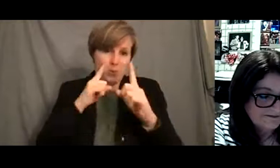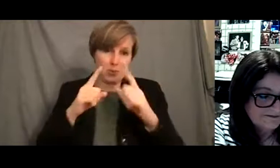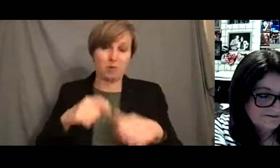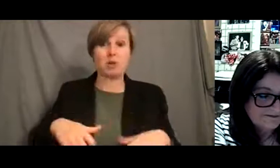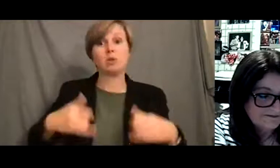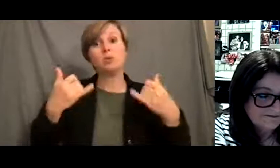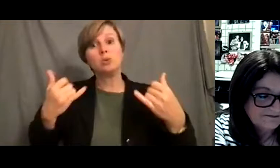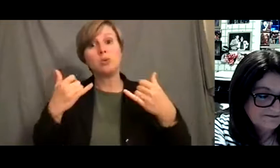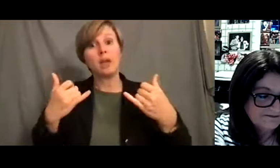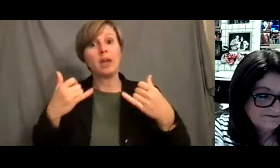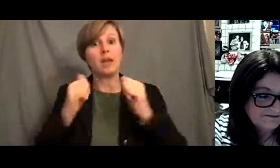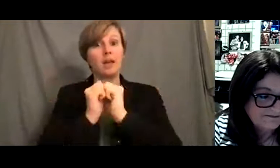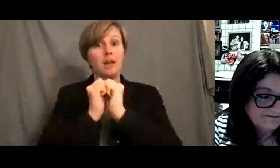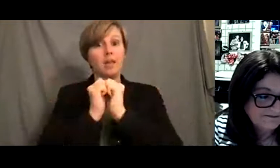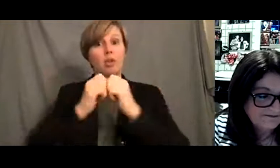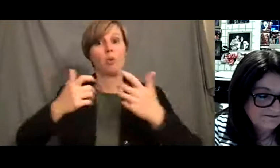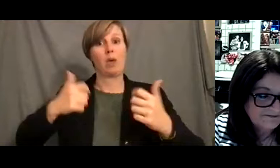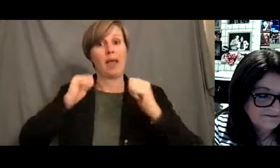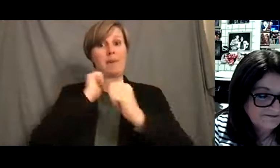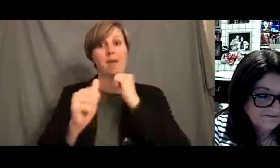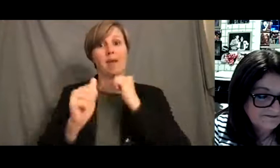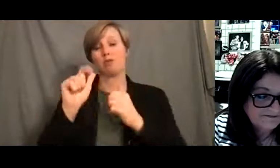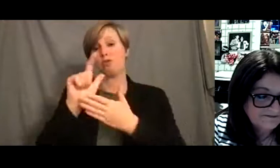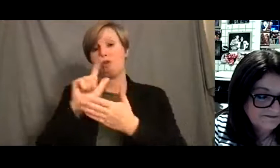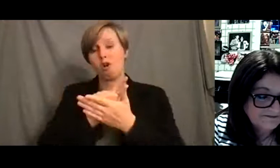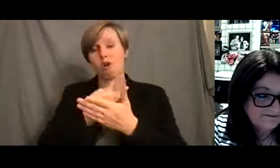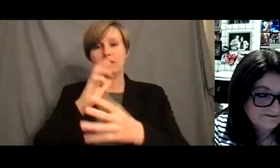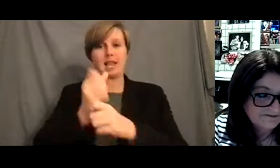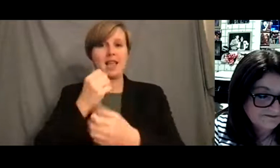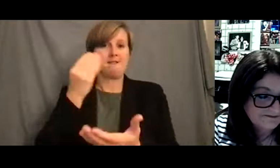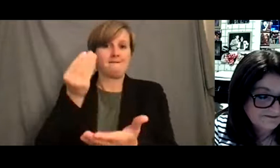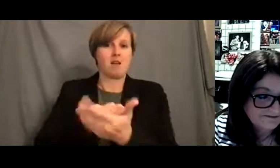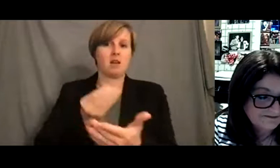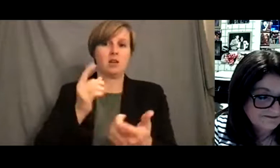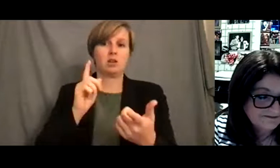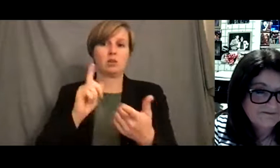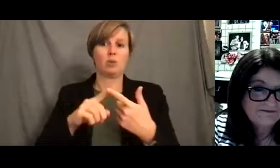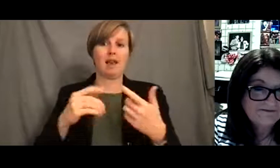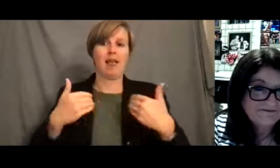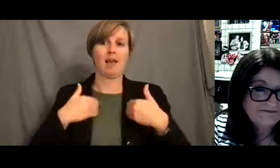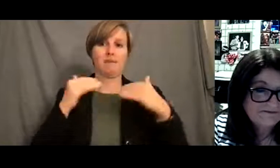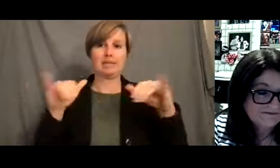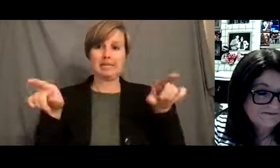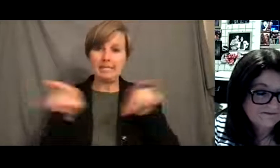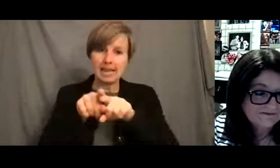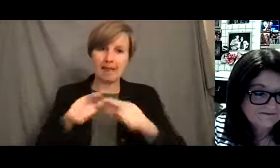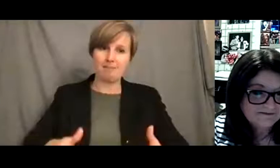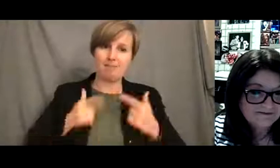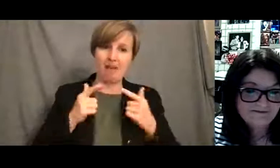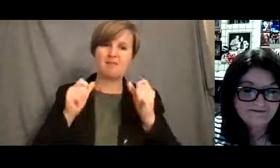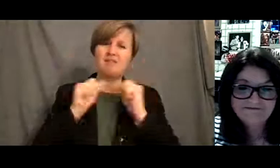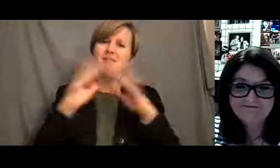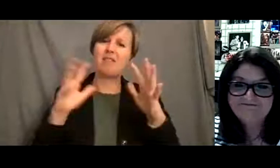let's pass laws and get funding so we can all live a life like yours. Nothing about us